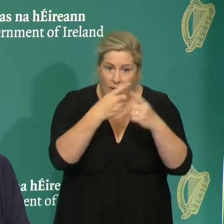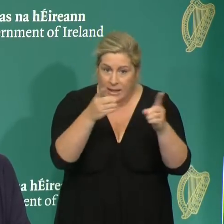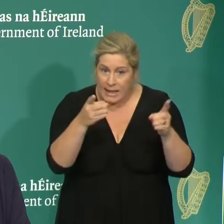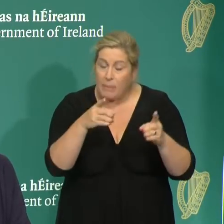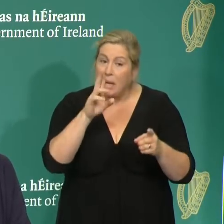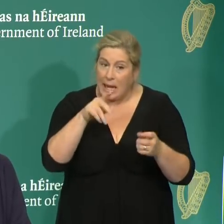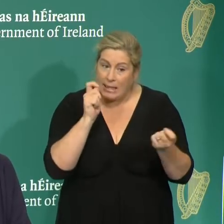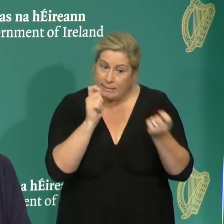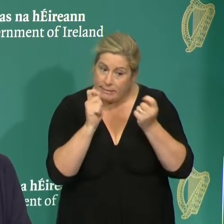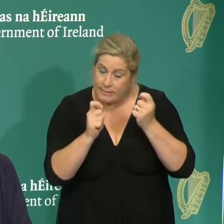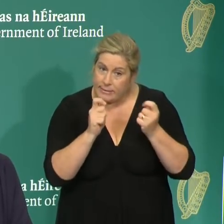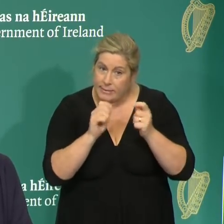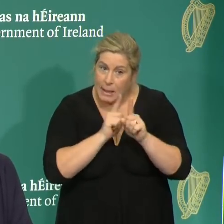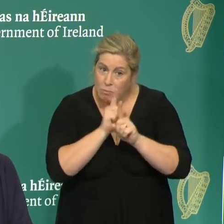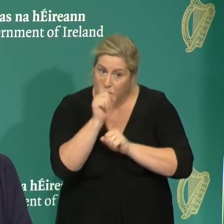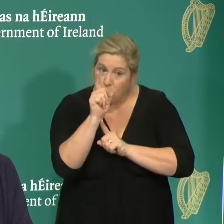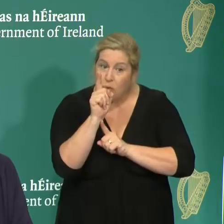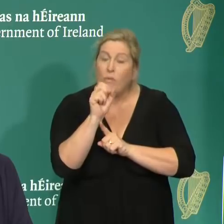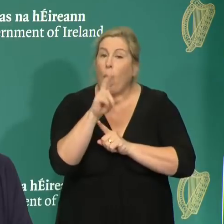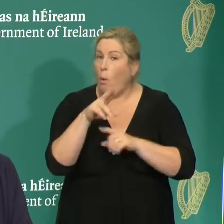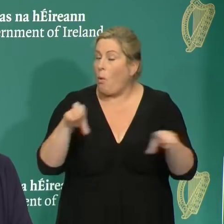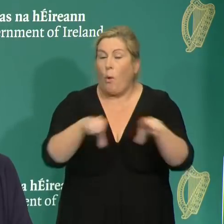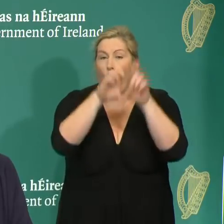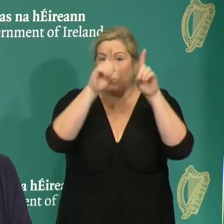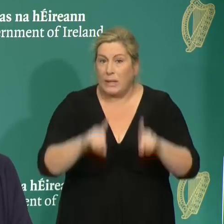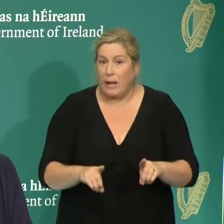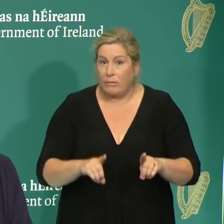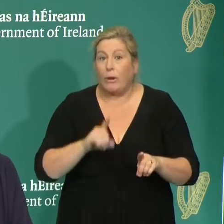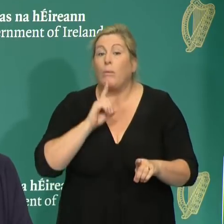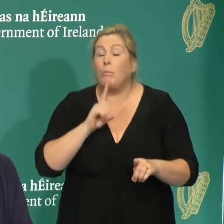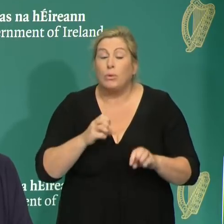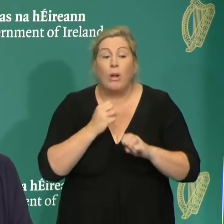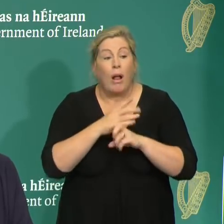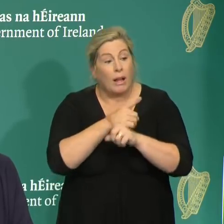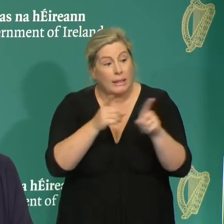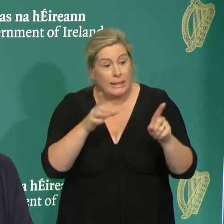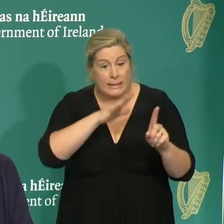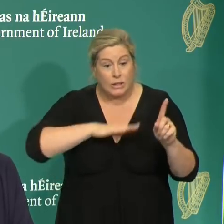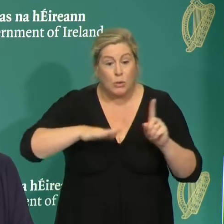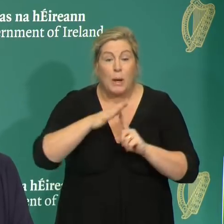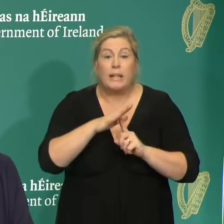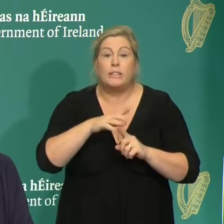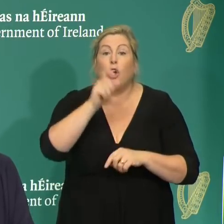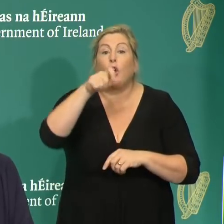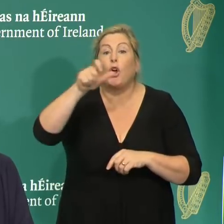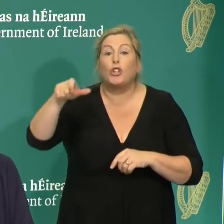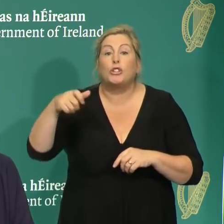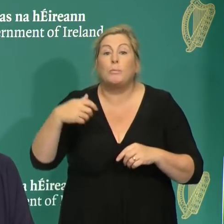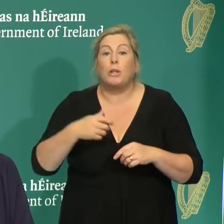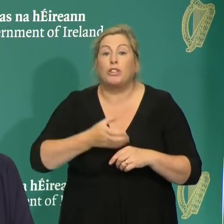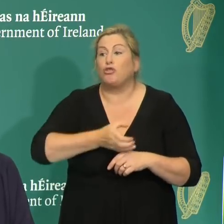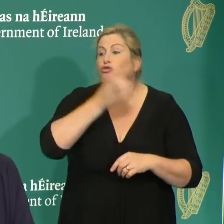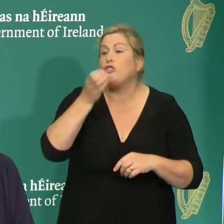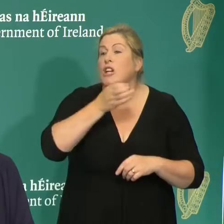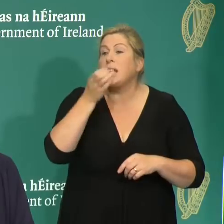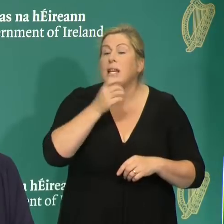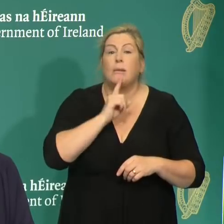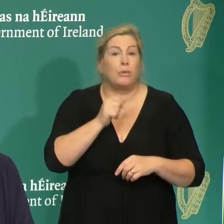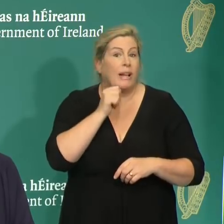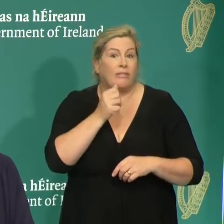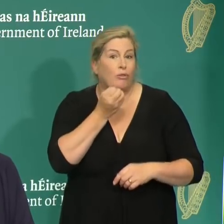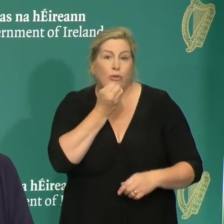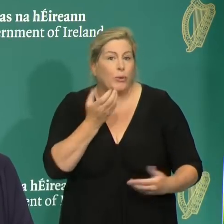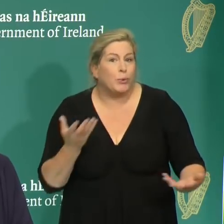the situation. In all of these cases, Gardaí found customers consuming alcohol, but no evidence of food also being